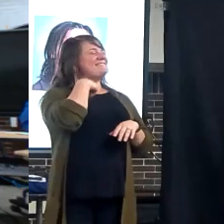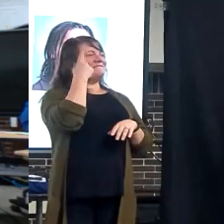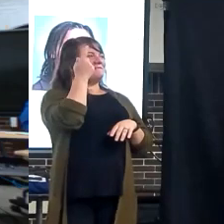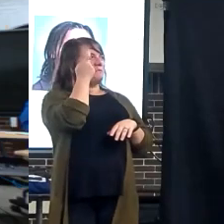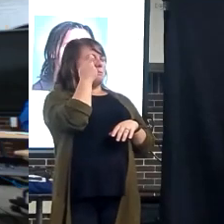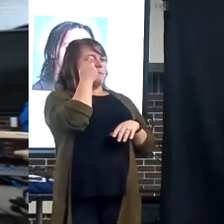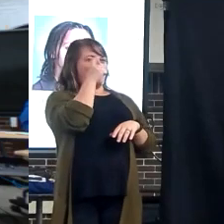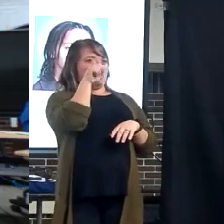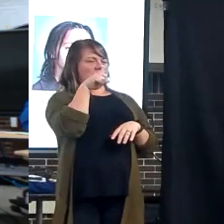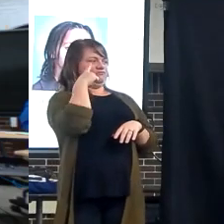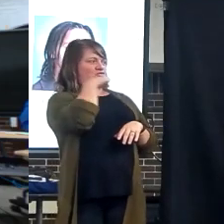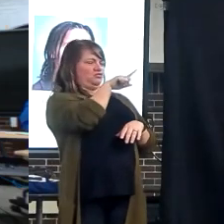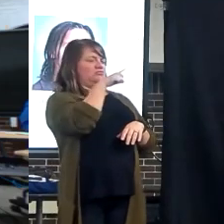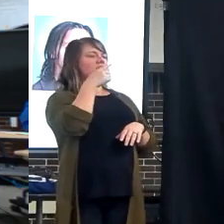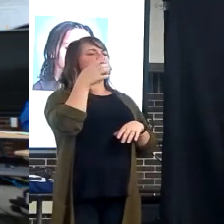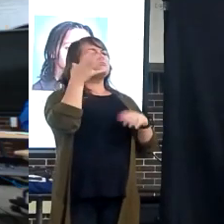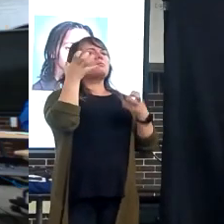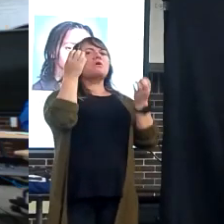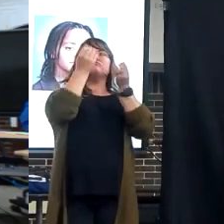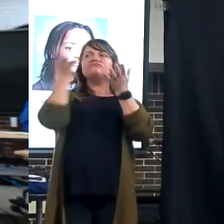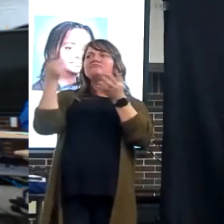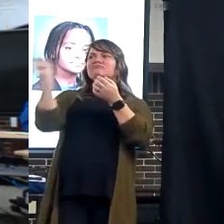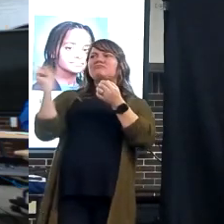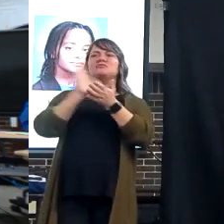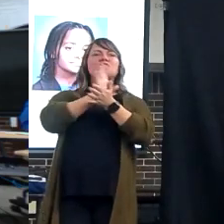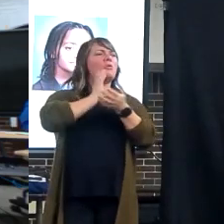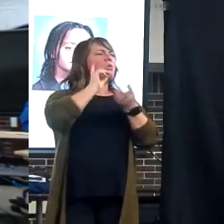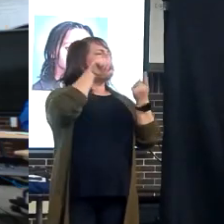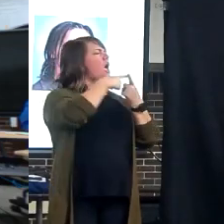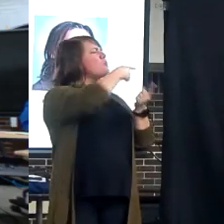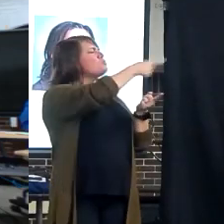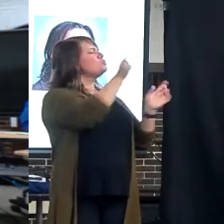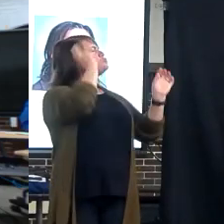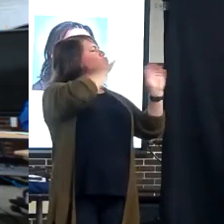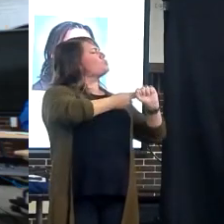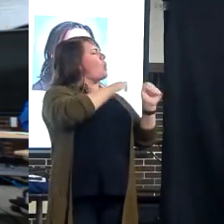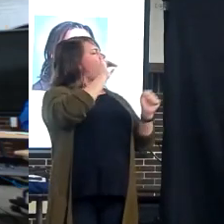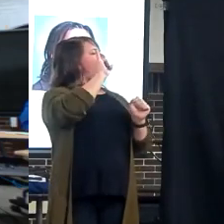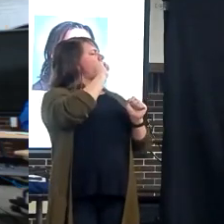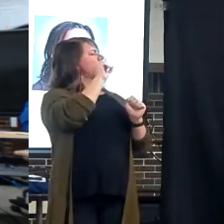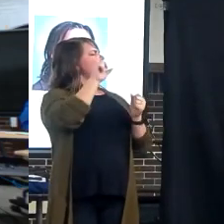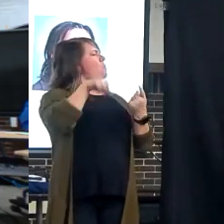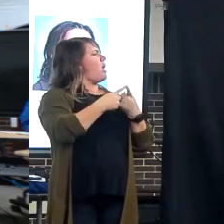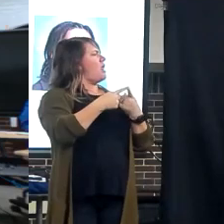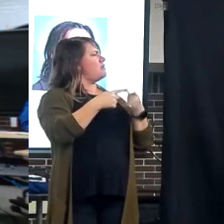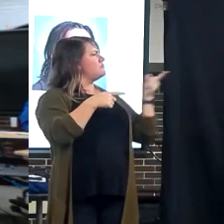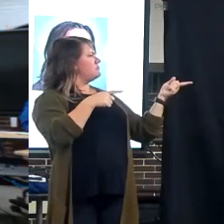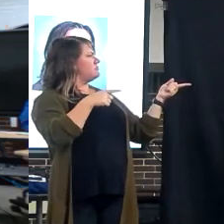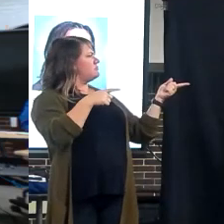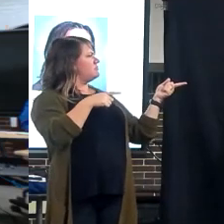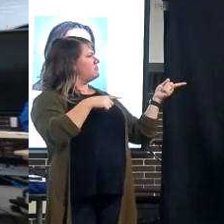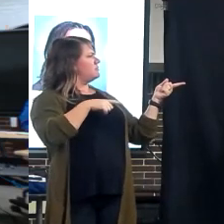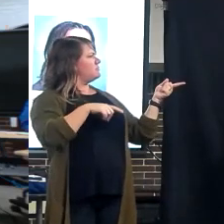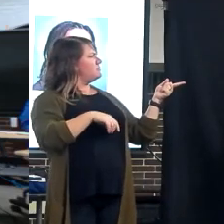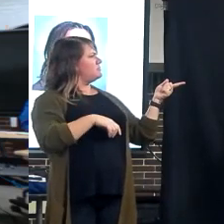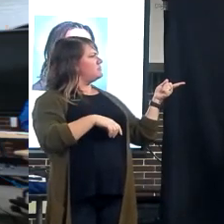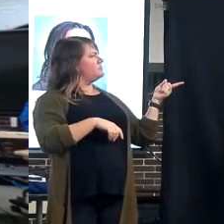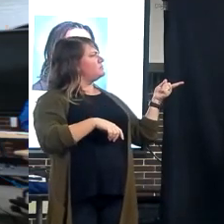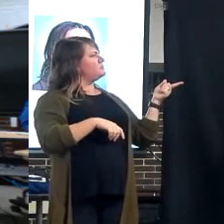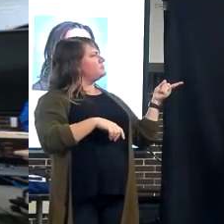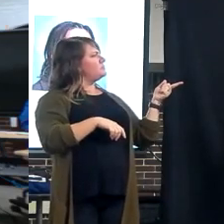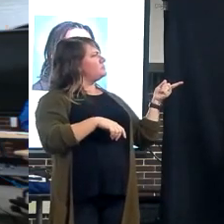RIT. This is being one more question for you girls. Tell the school board members why you decided